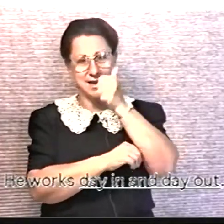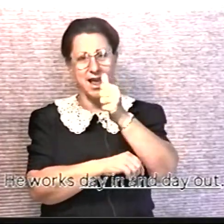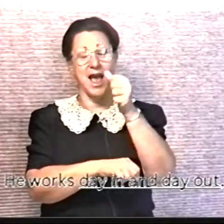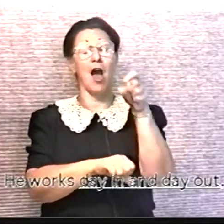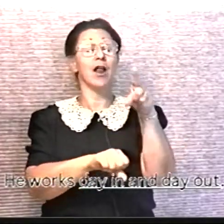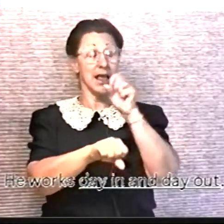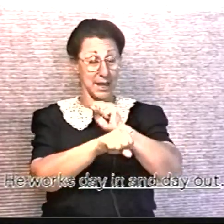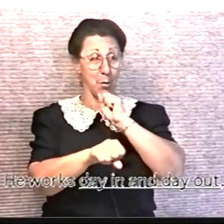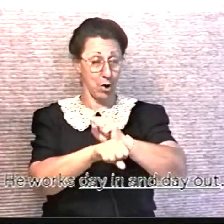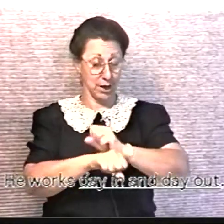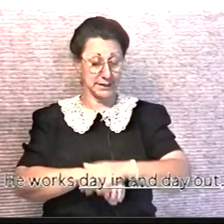out, he works.